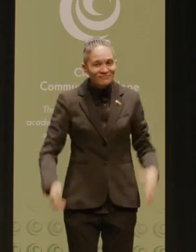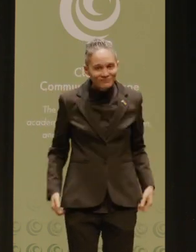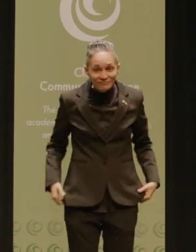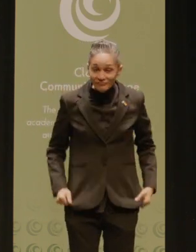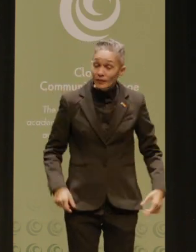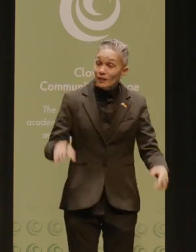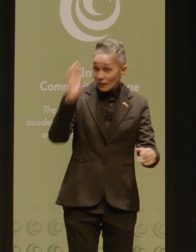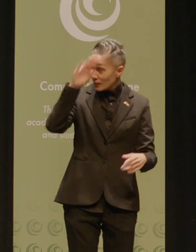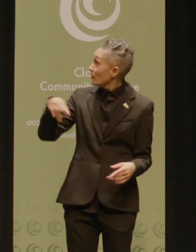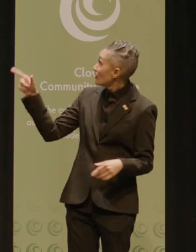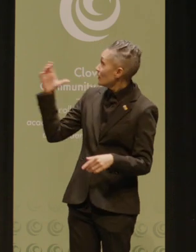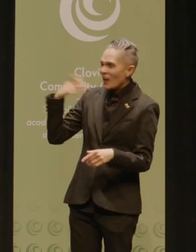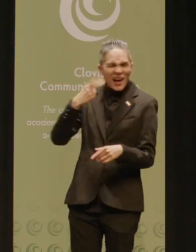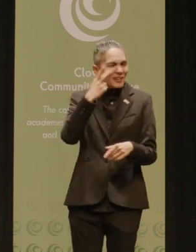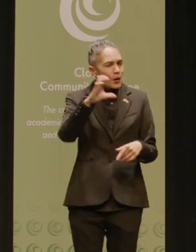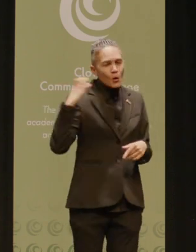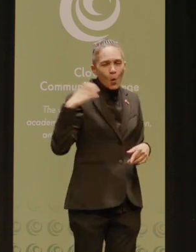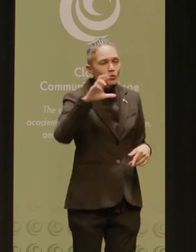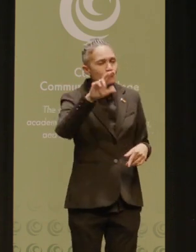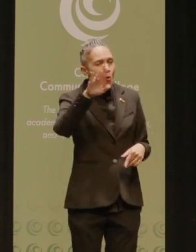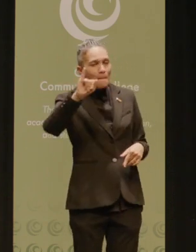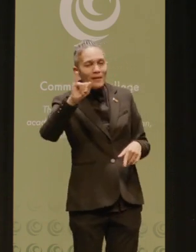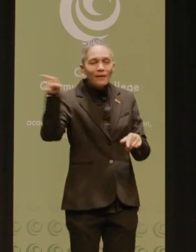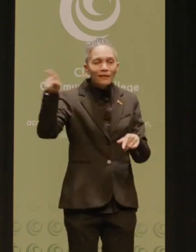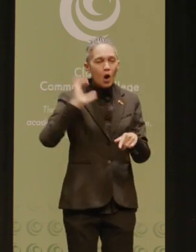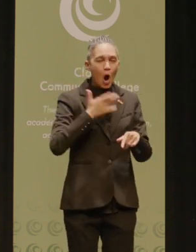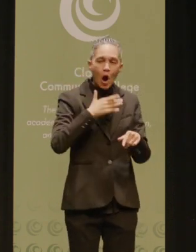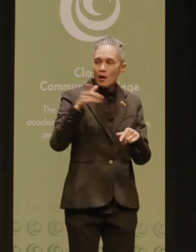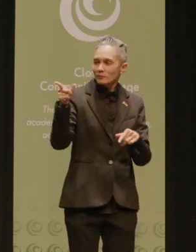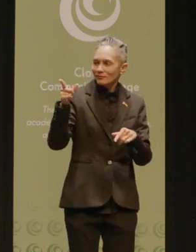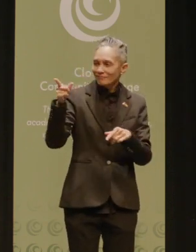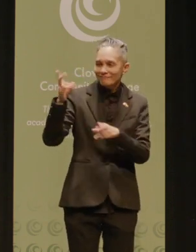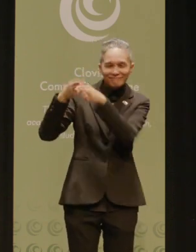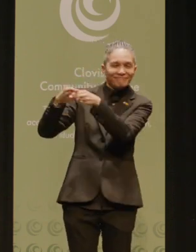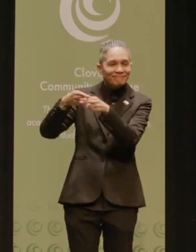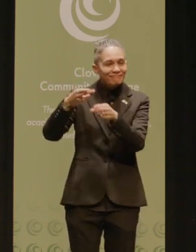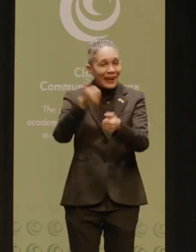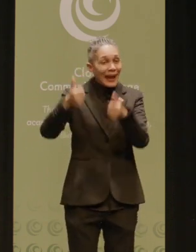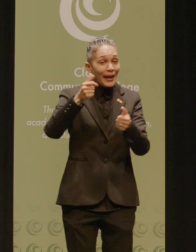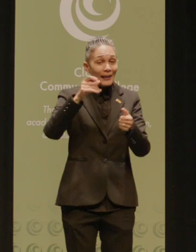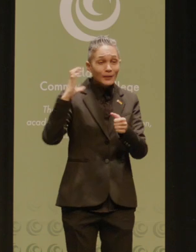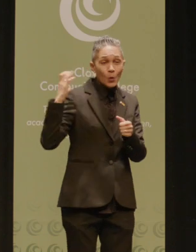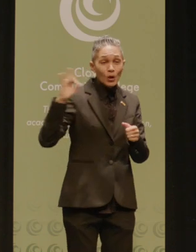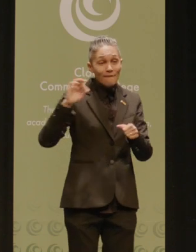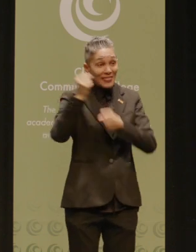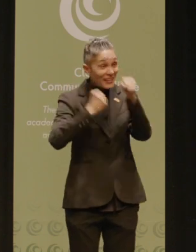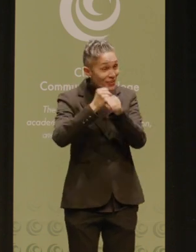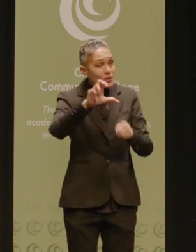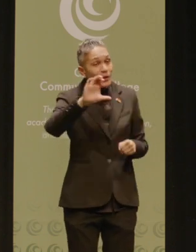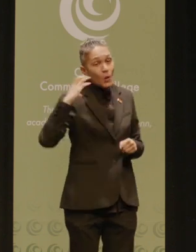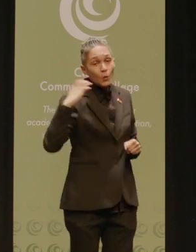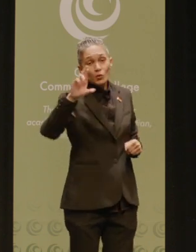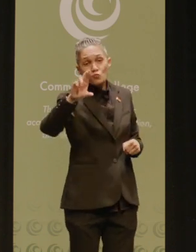I know Coach Robley, I saw her in the lobby. She's our state. She was named head coach of the year. Let's give it up for Coach Robley.